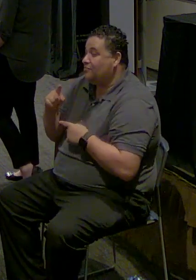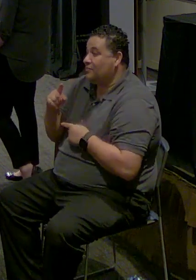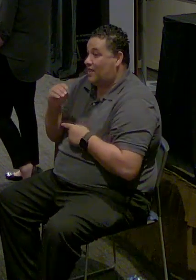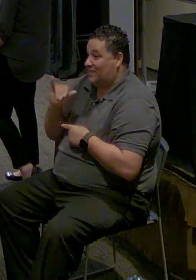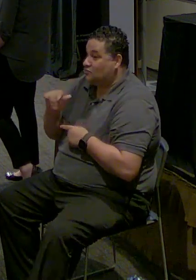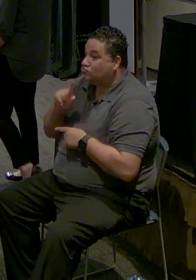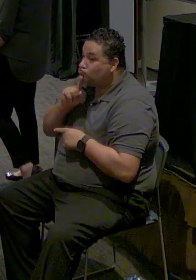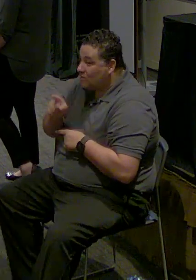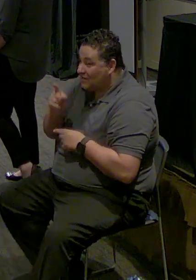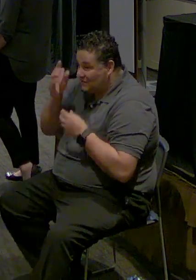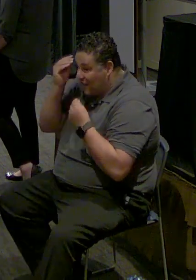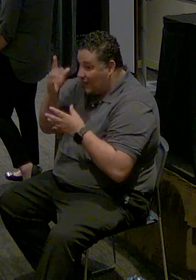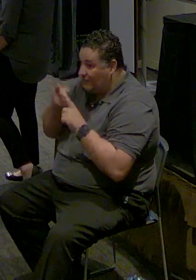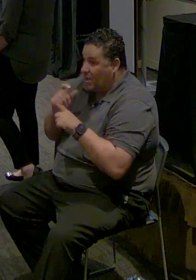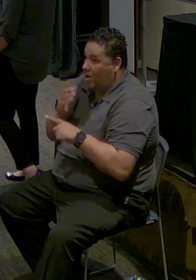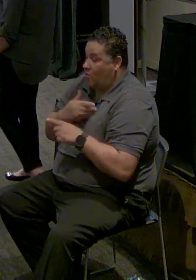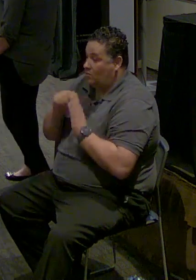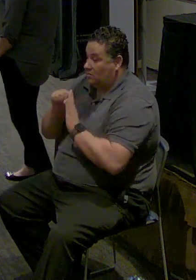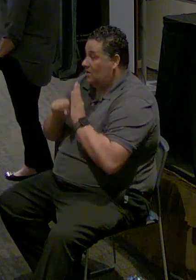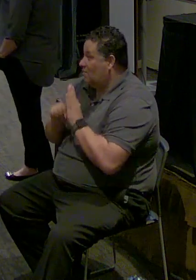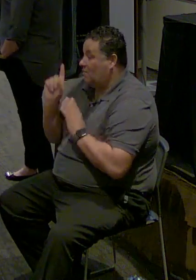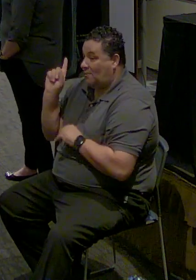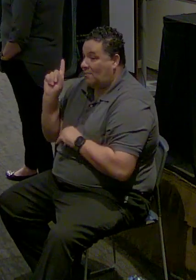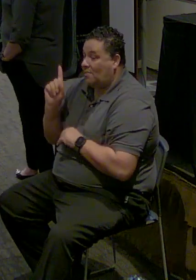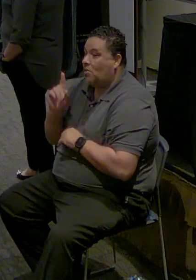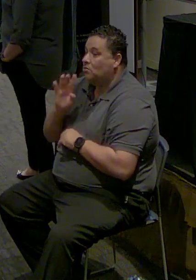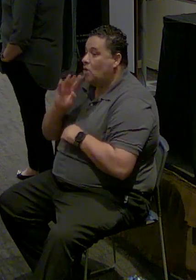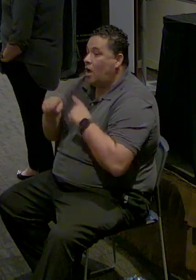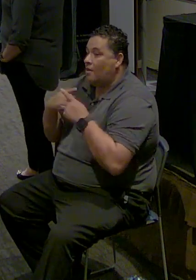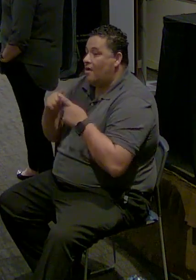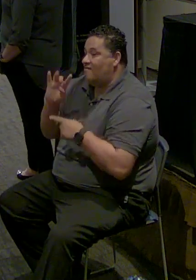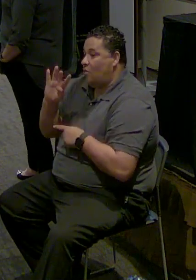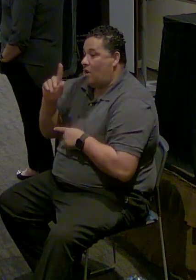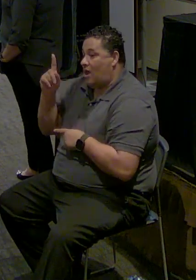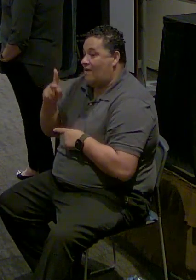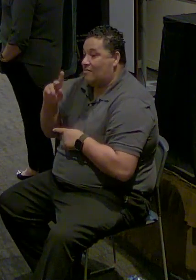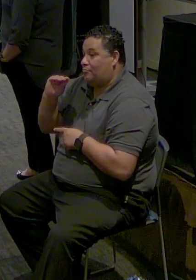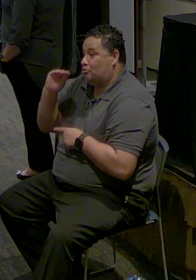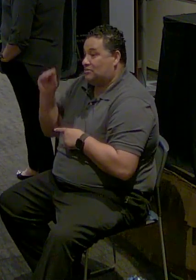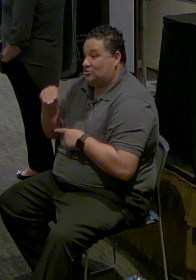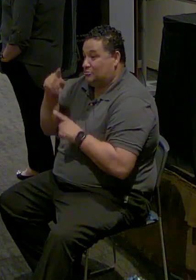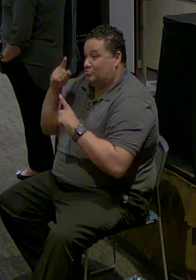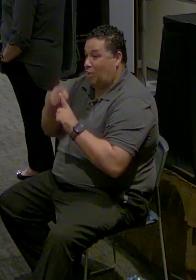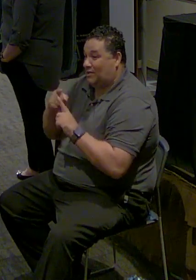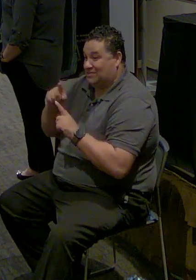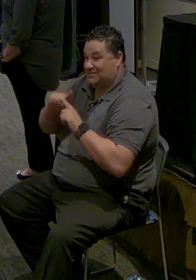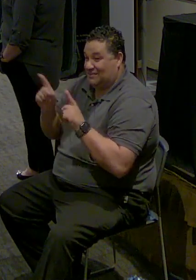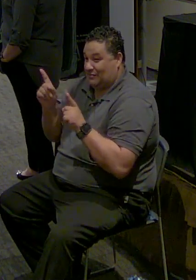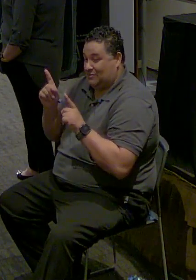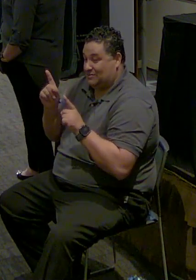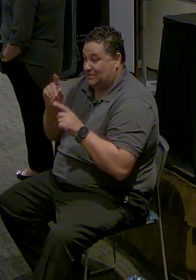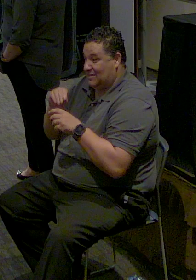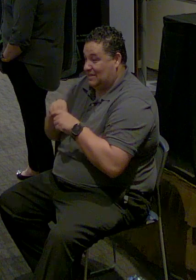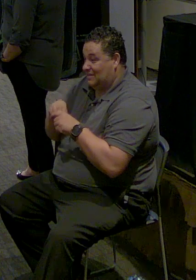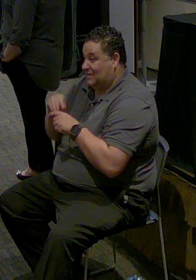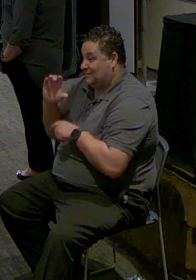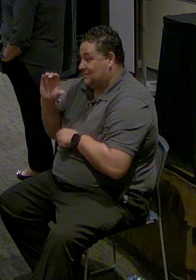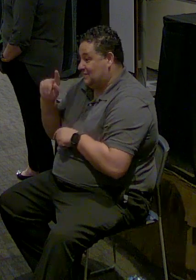real data from our state. So we're talking about a 4.5 percentage point difference in our CTE